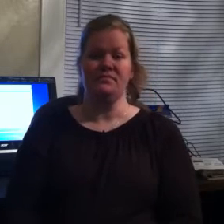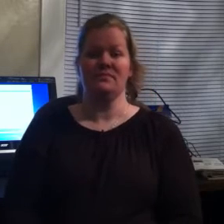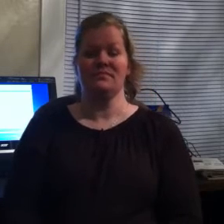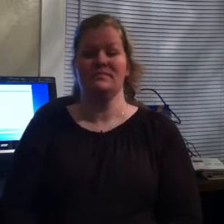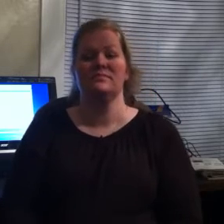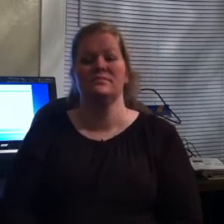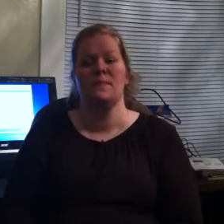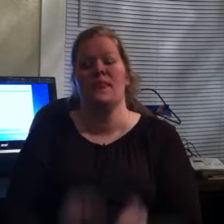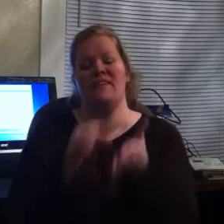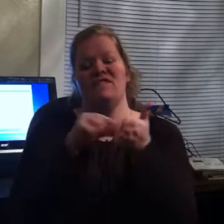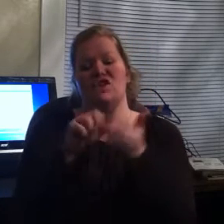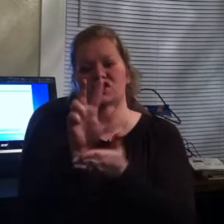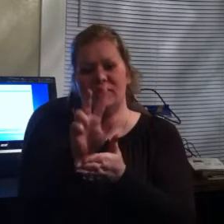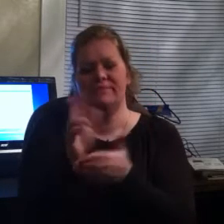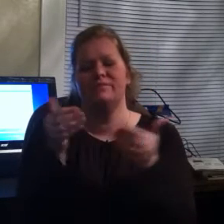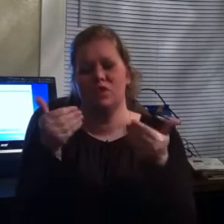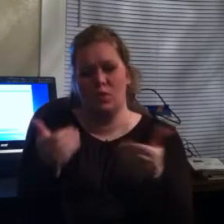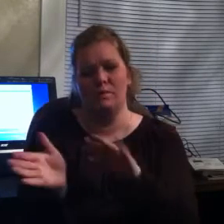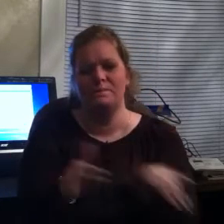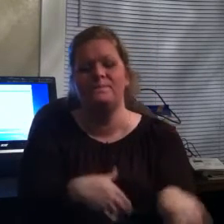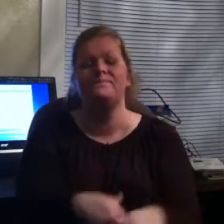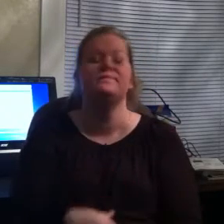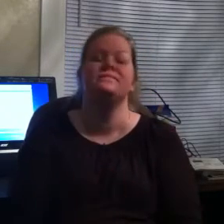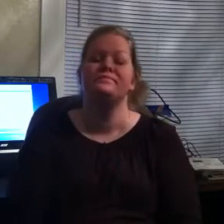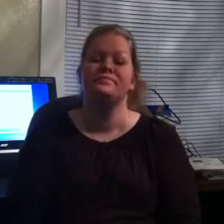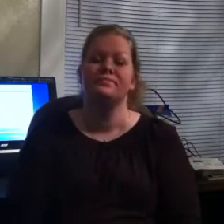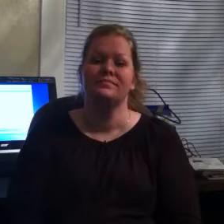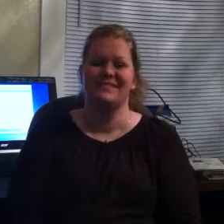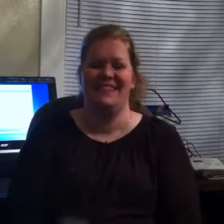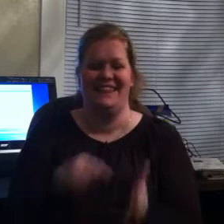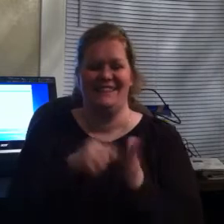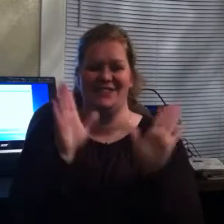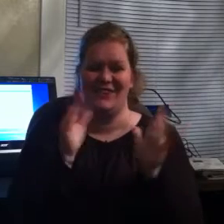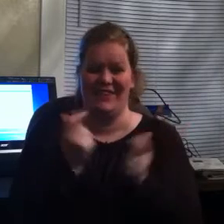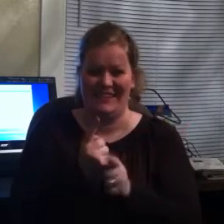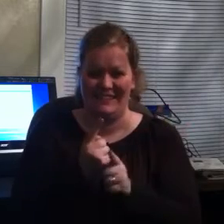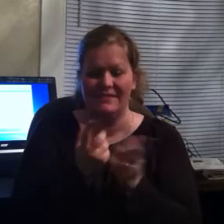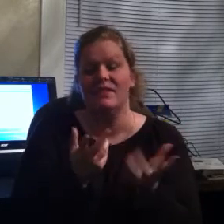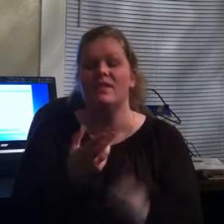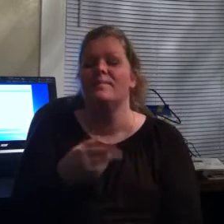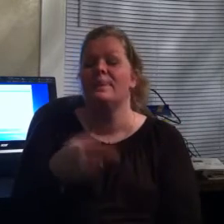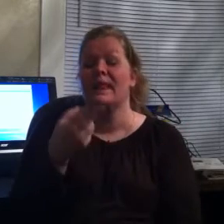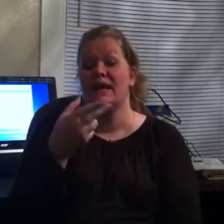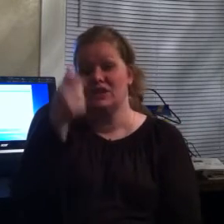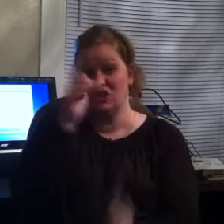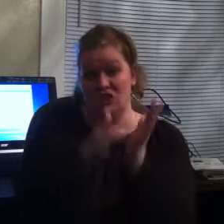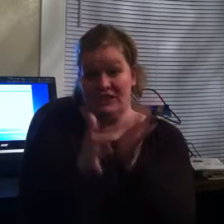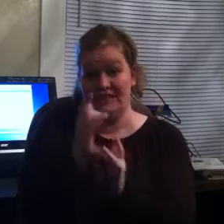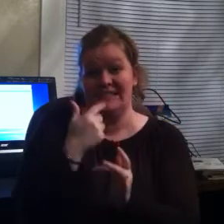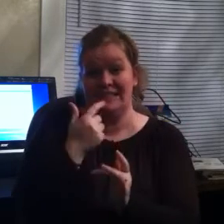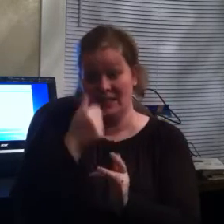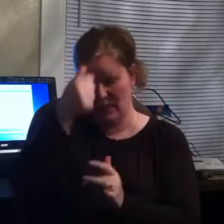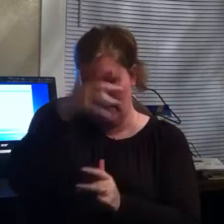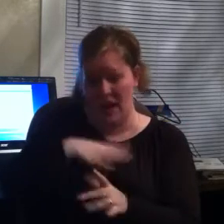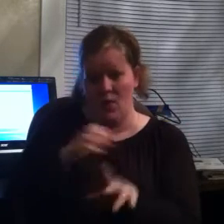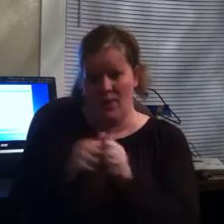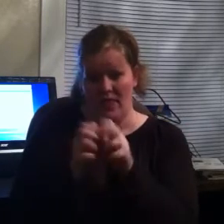Verse 3. Let's move on. Isn't this great? And he said to the man with the withered hand, say it with me, church, come